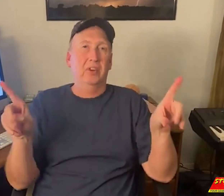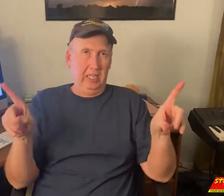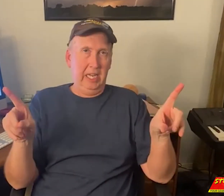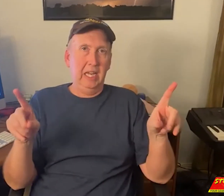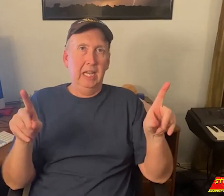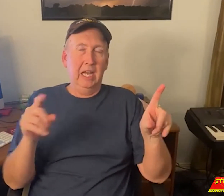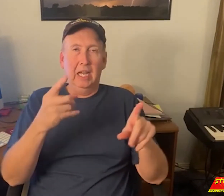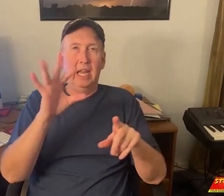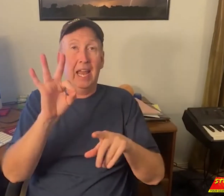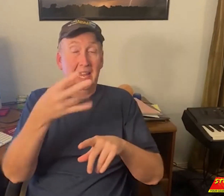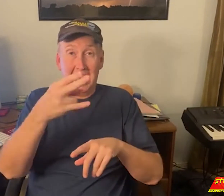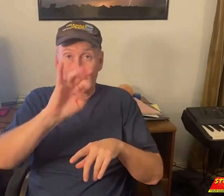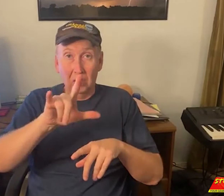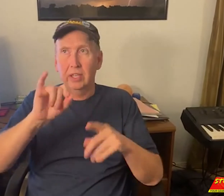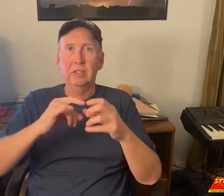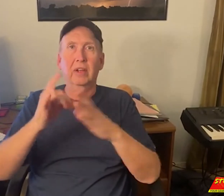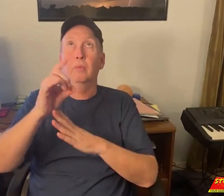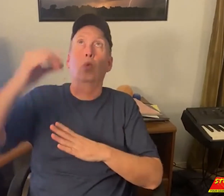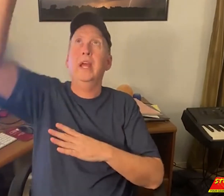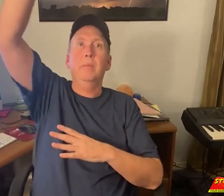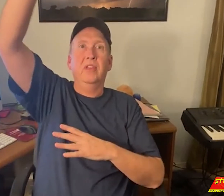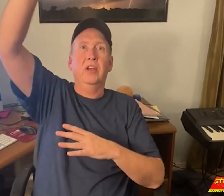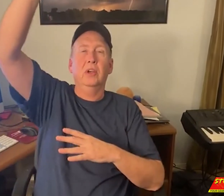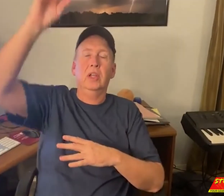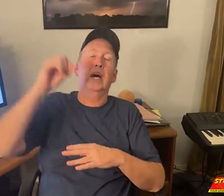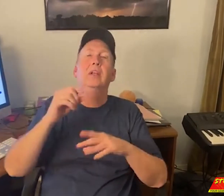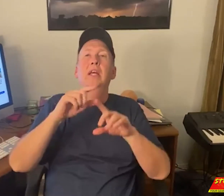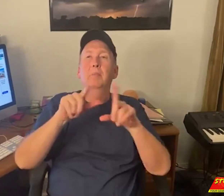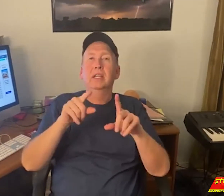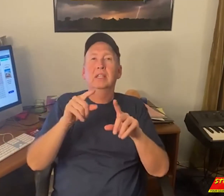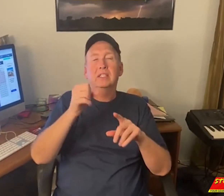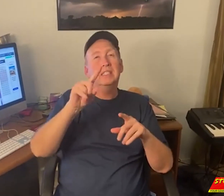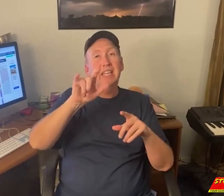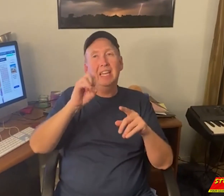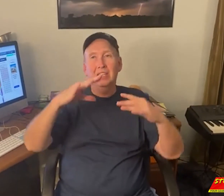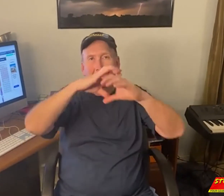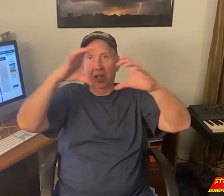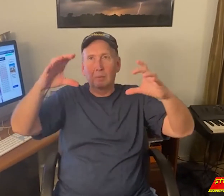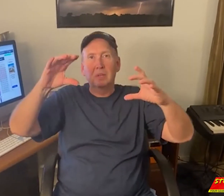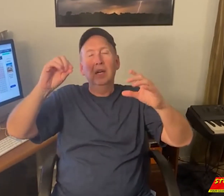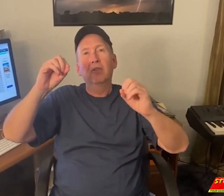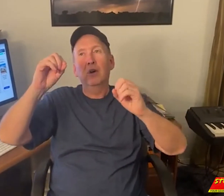differently. Hail is developed way up in a thundercloud, but sleet is developed from